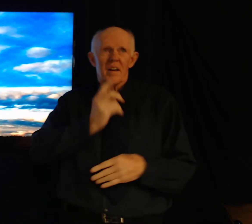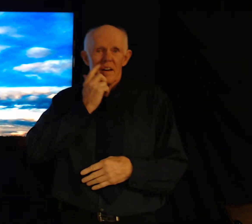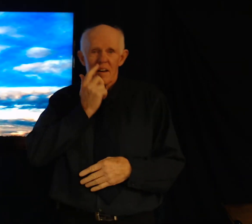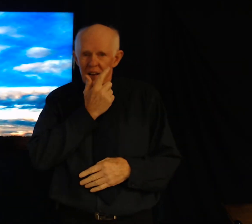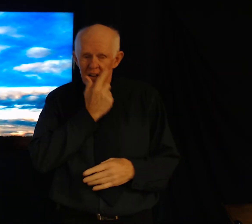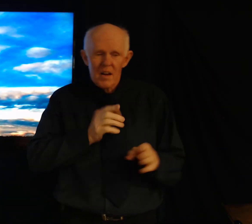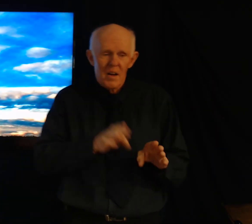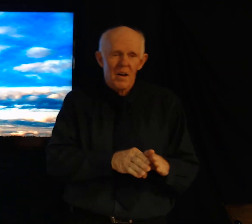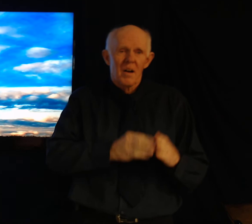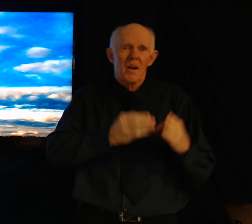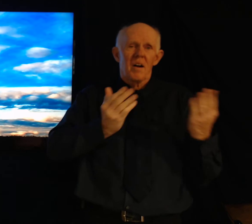Open my eyes.